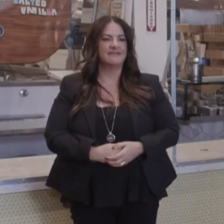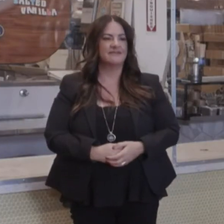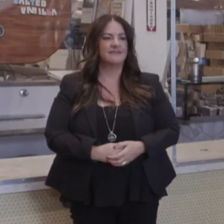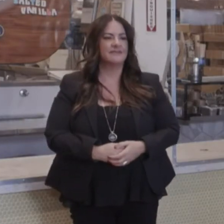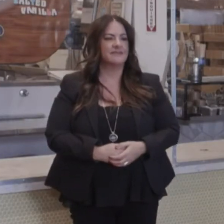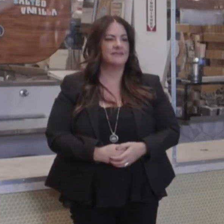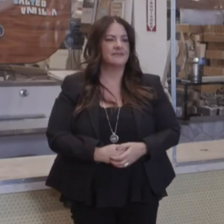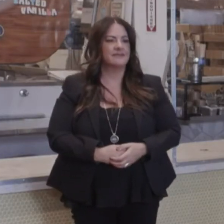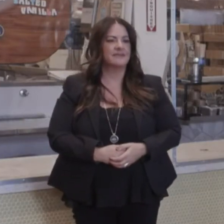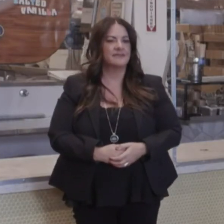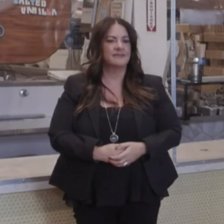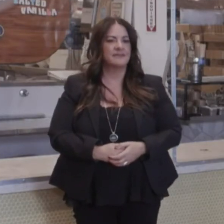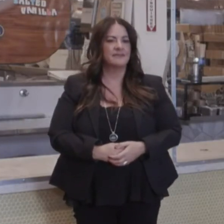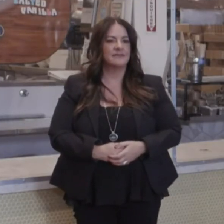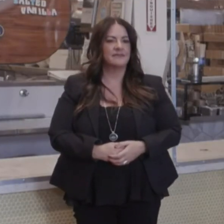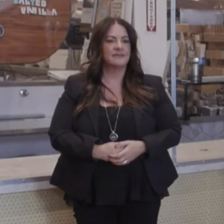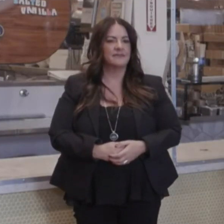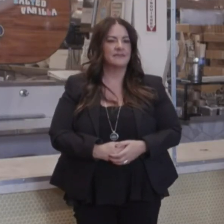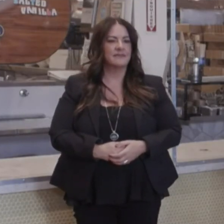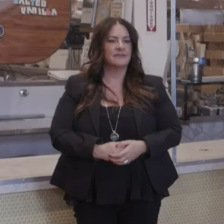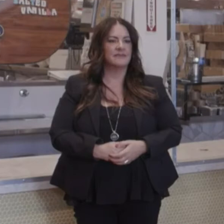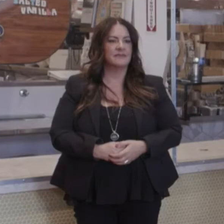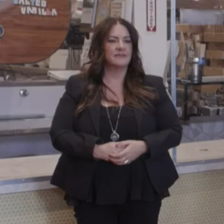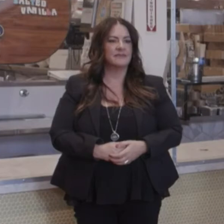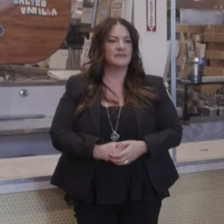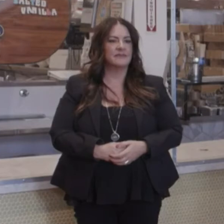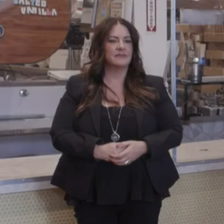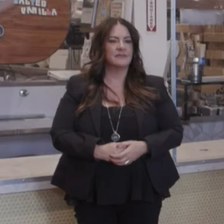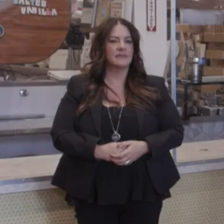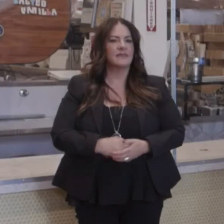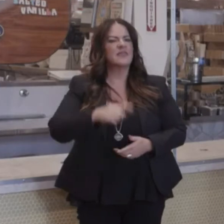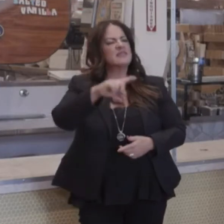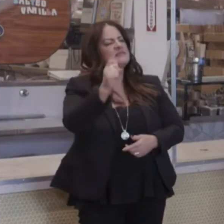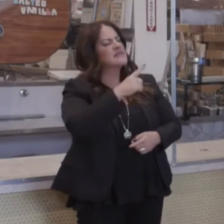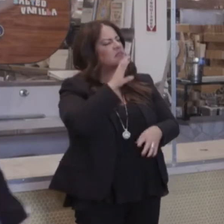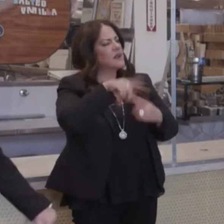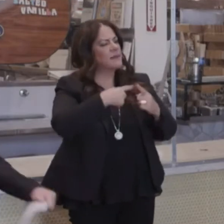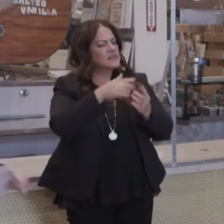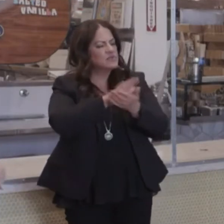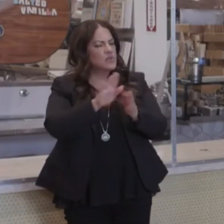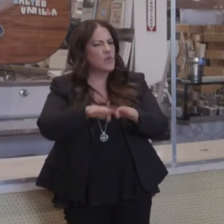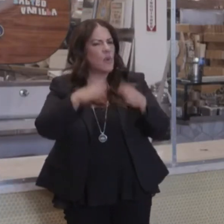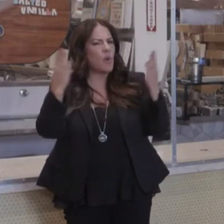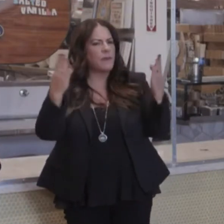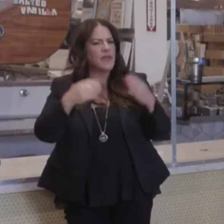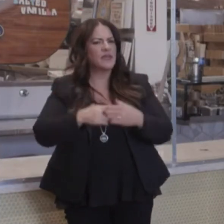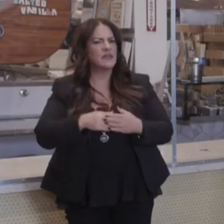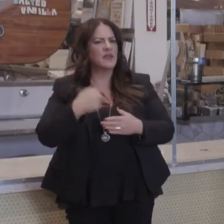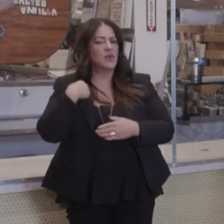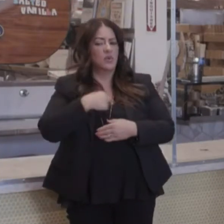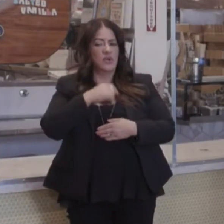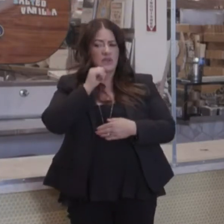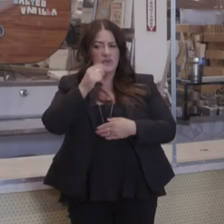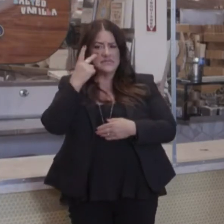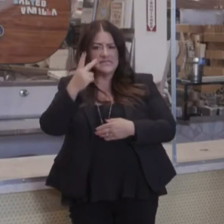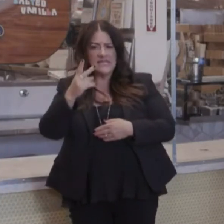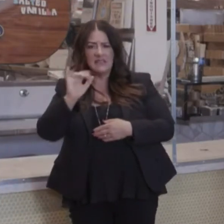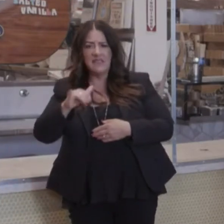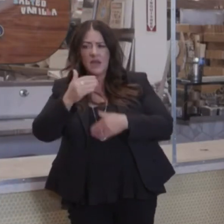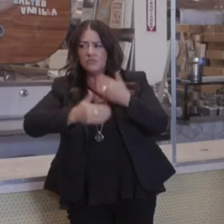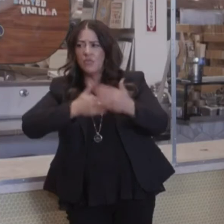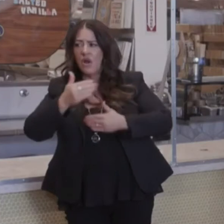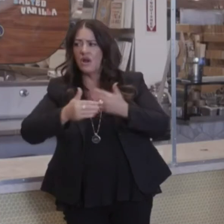Thank you. Following up on Katie's question about school reopening, if you're not seeing sufficient progress on districts reopening in the